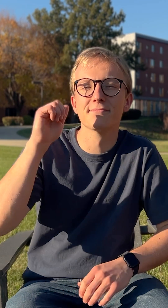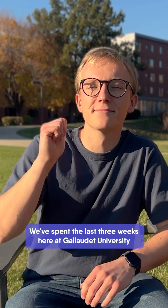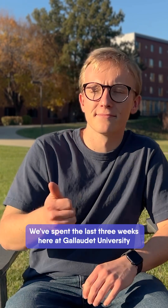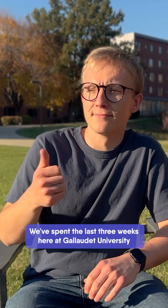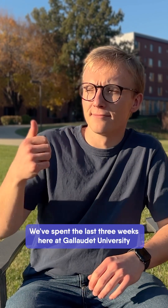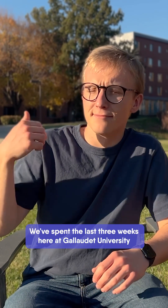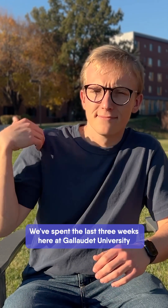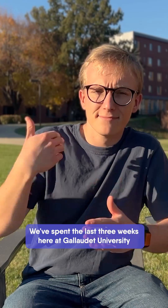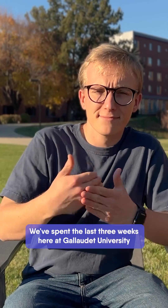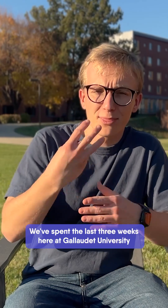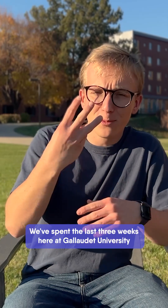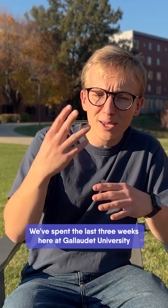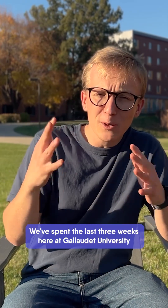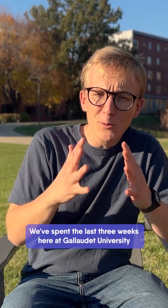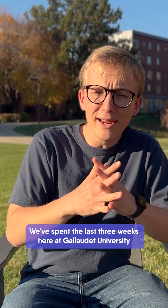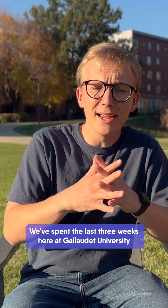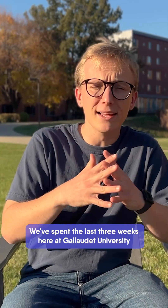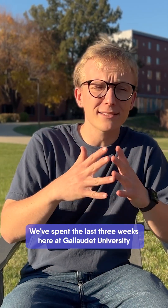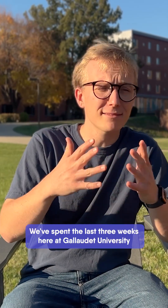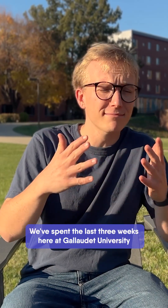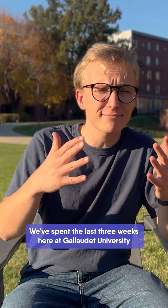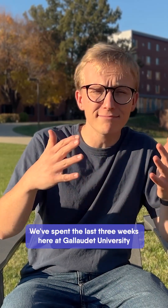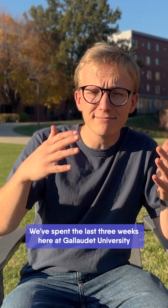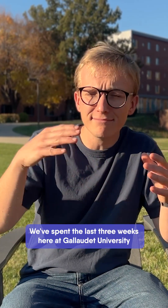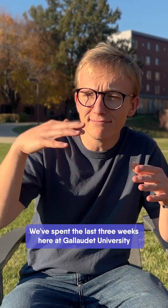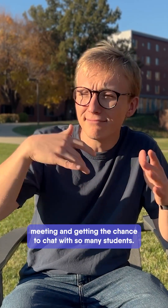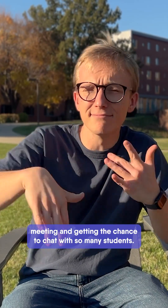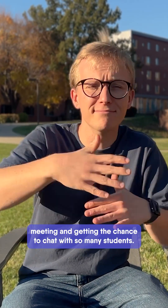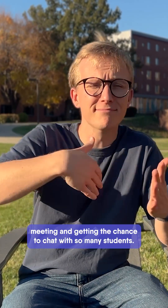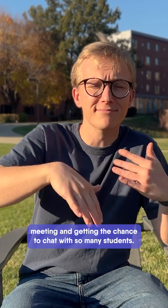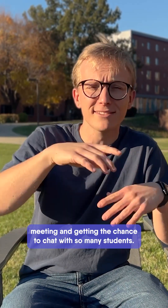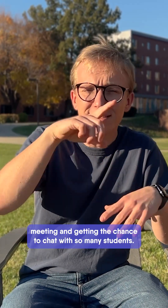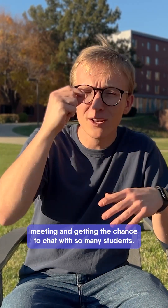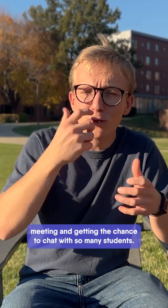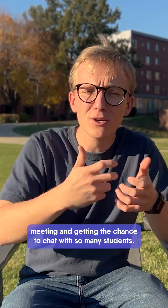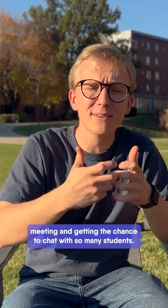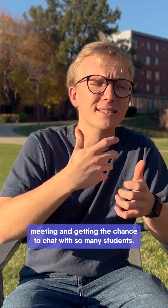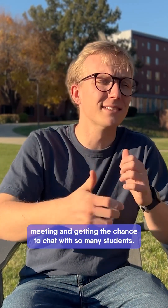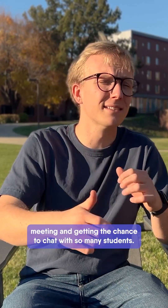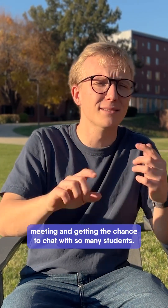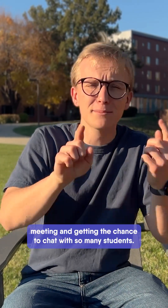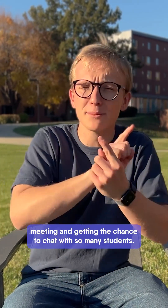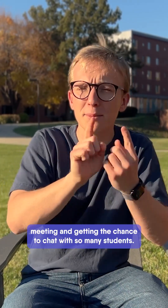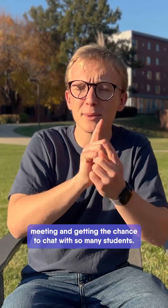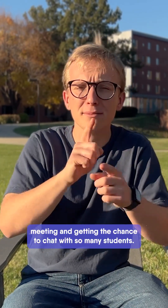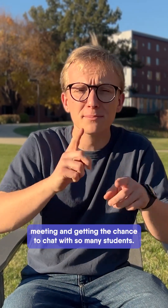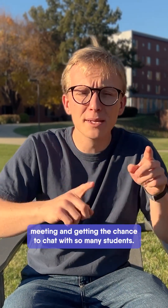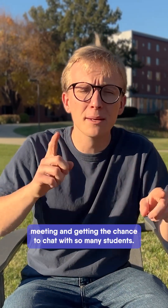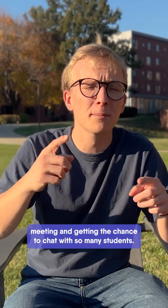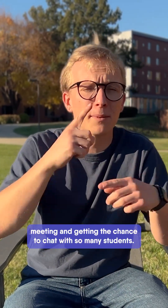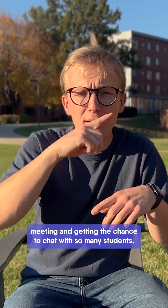We've spent the last 3 weeks here at Gallaudet University meeting and getting the chance to chat with so many students.